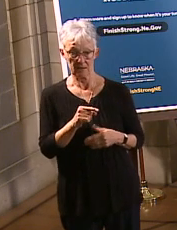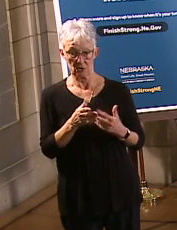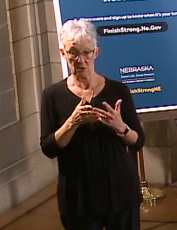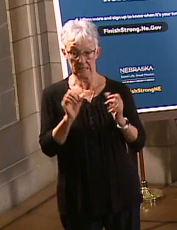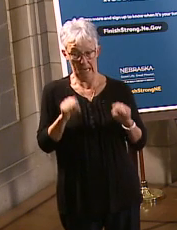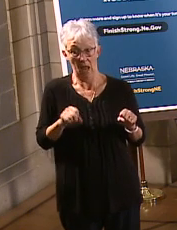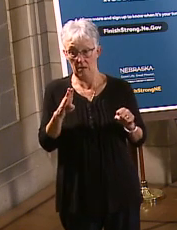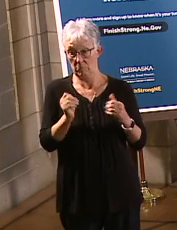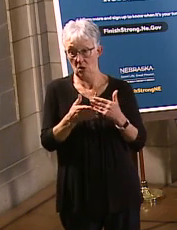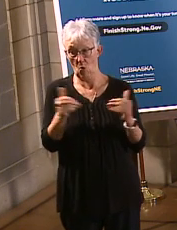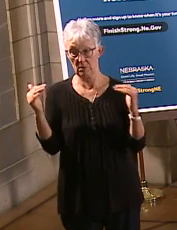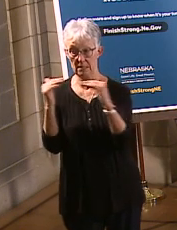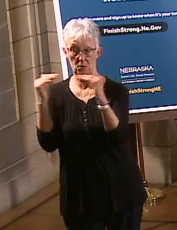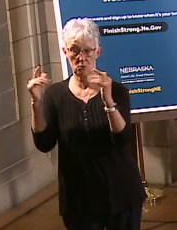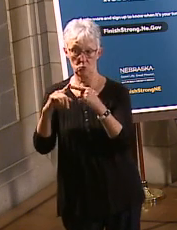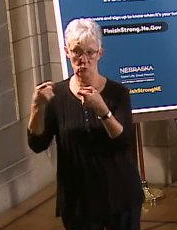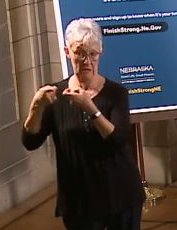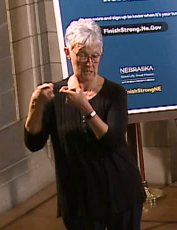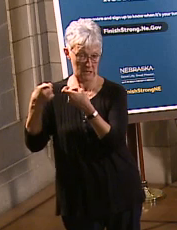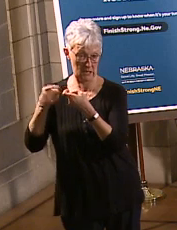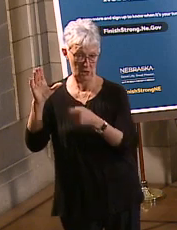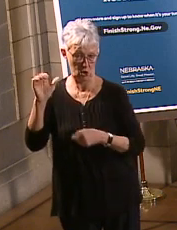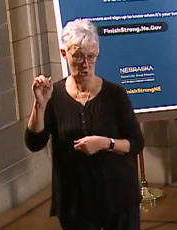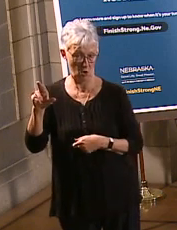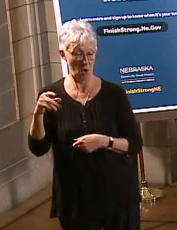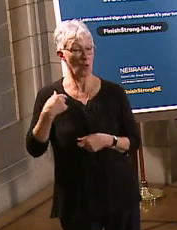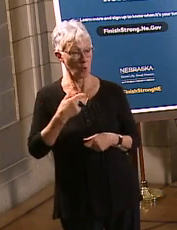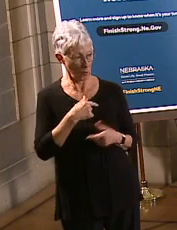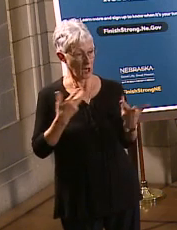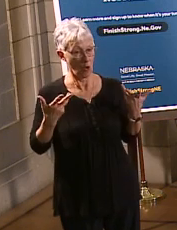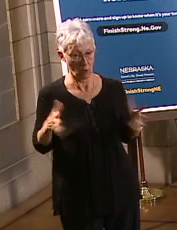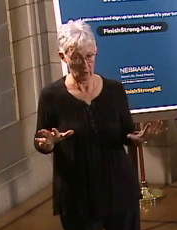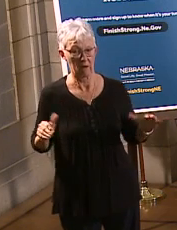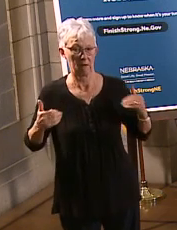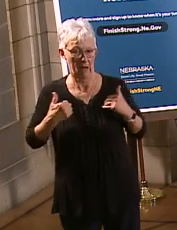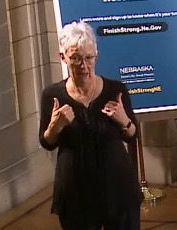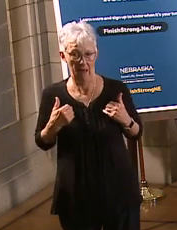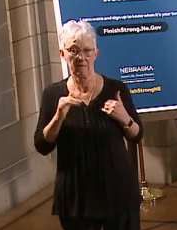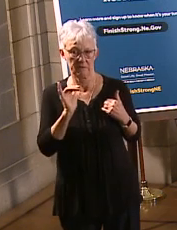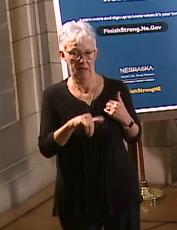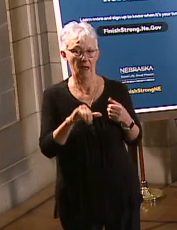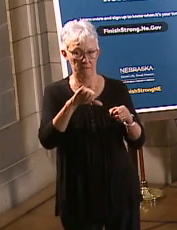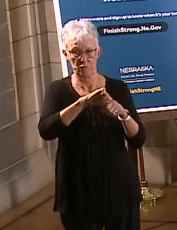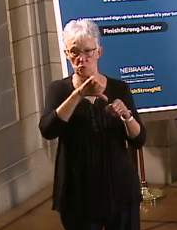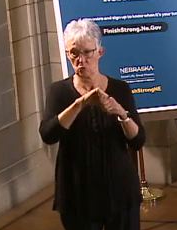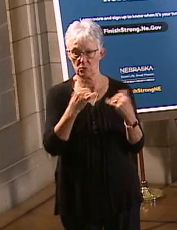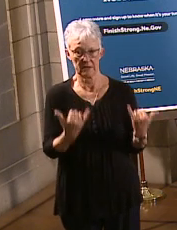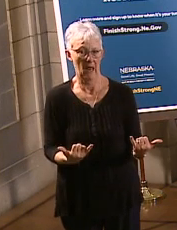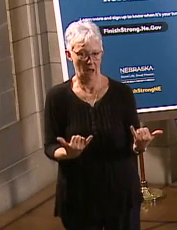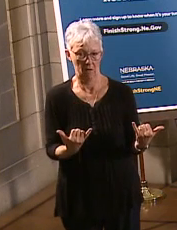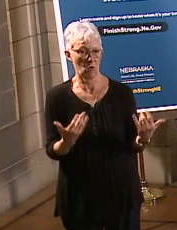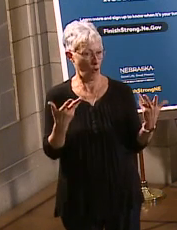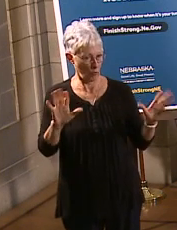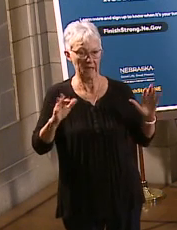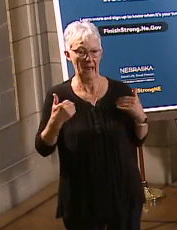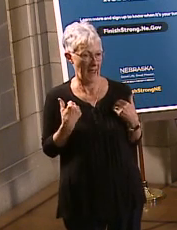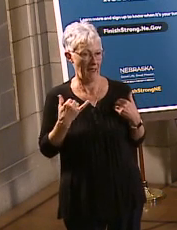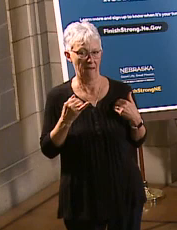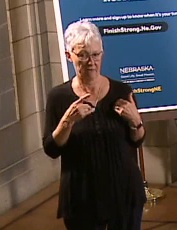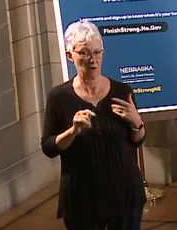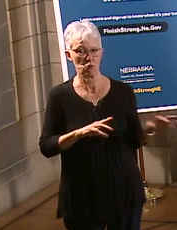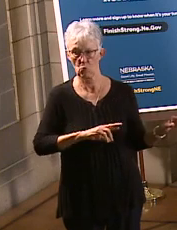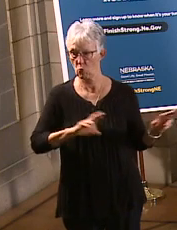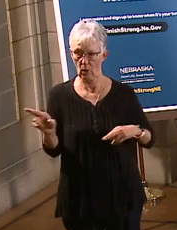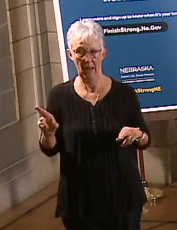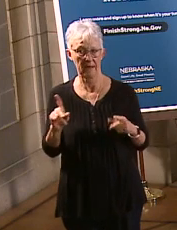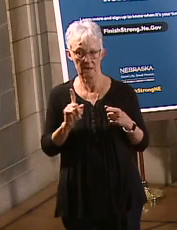have available today, right now, with the infrastructure in many places already in place in